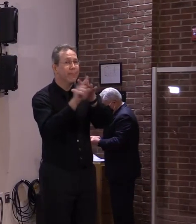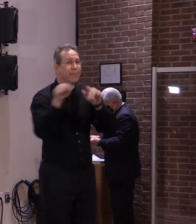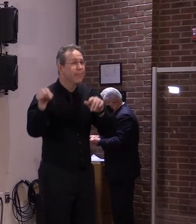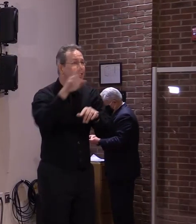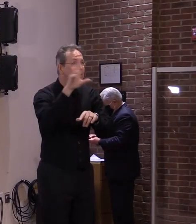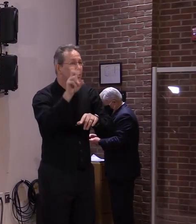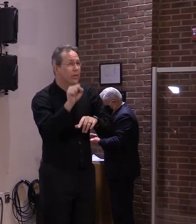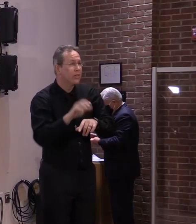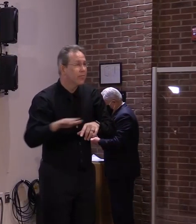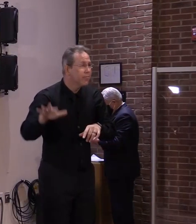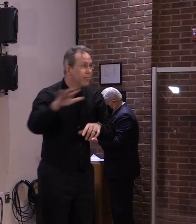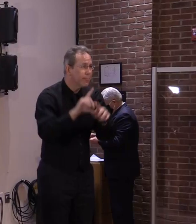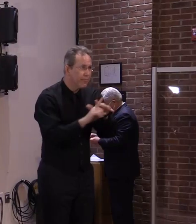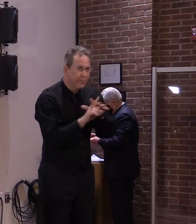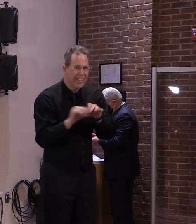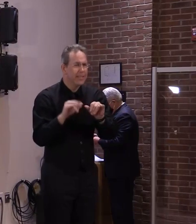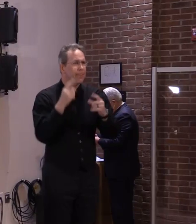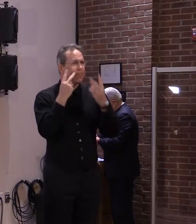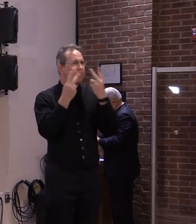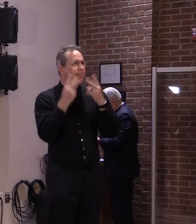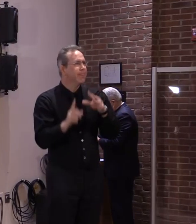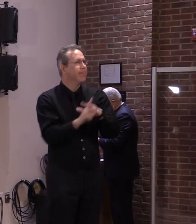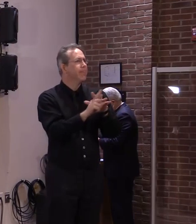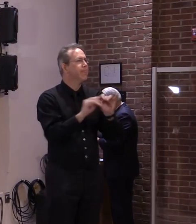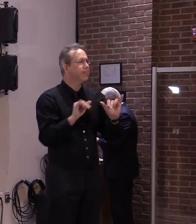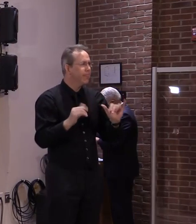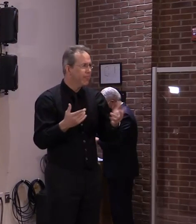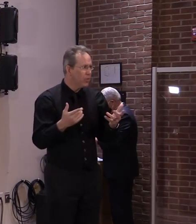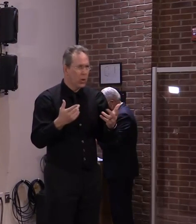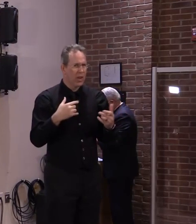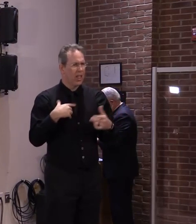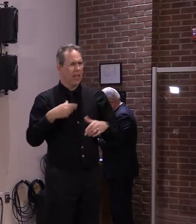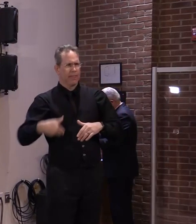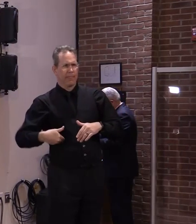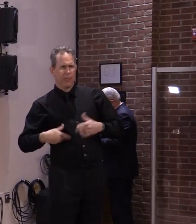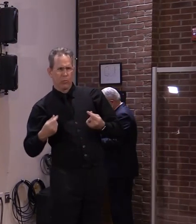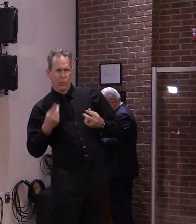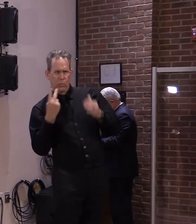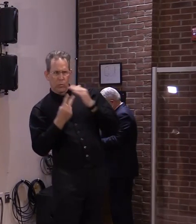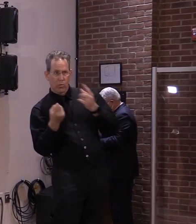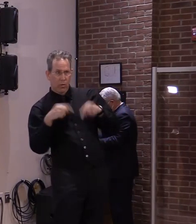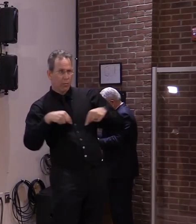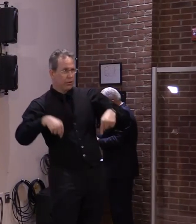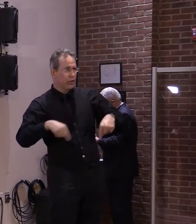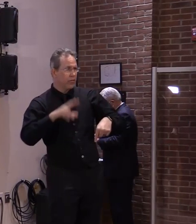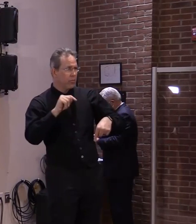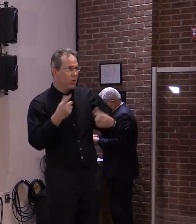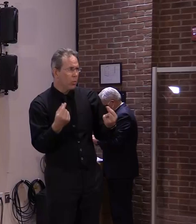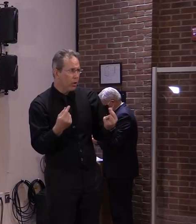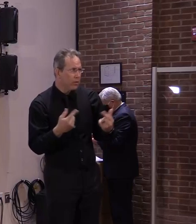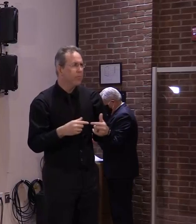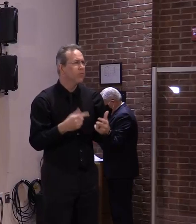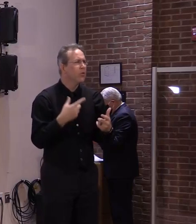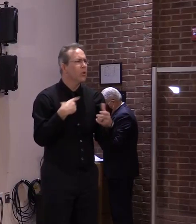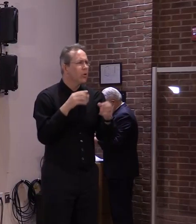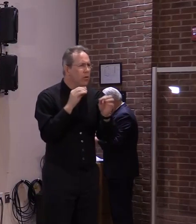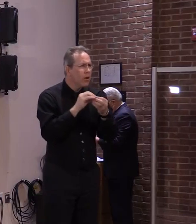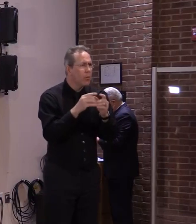in the U.S. might be significant, and that it was forecasted to become the dominant COVID-19 strand by